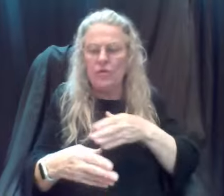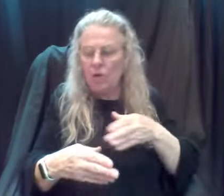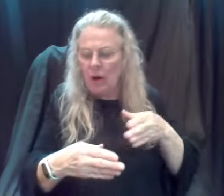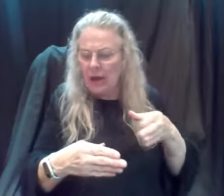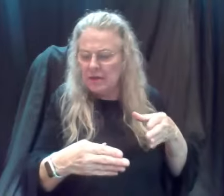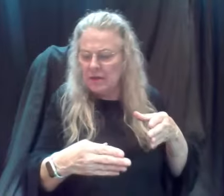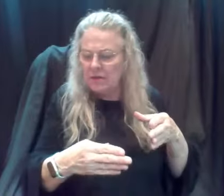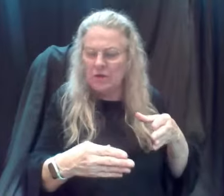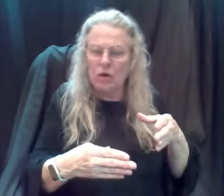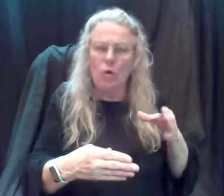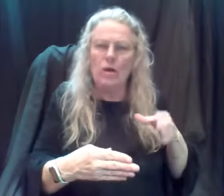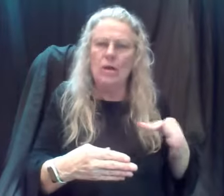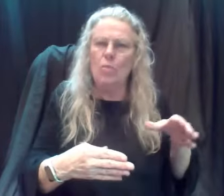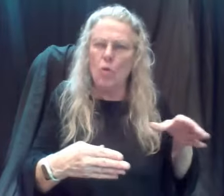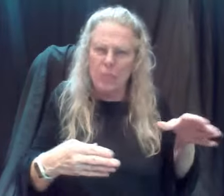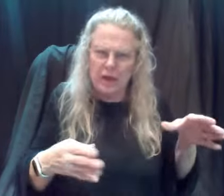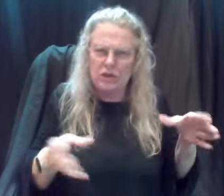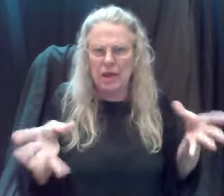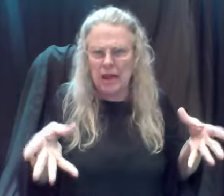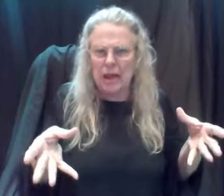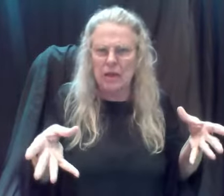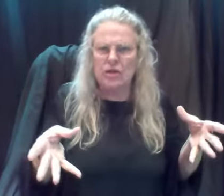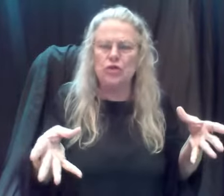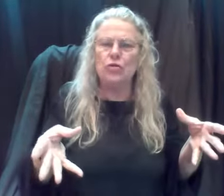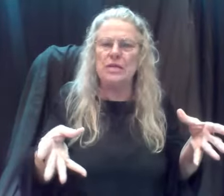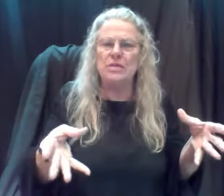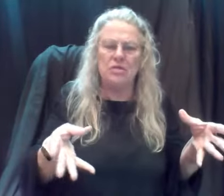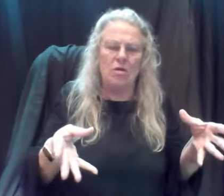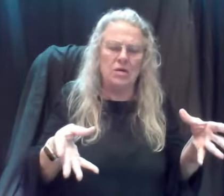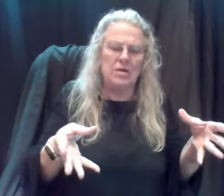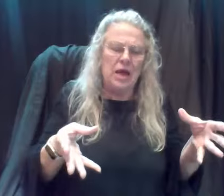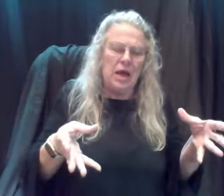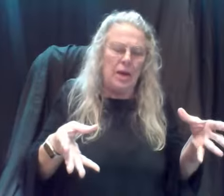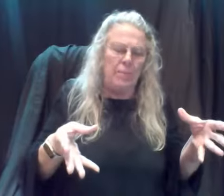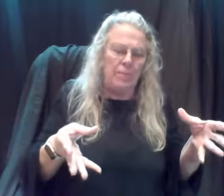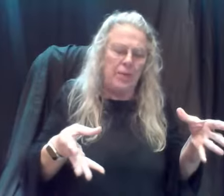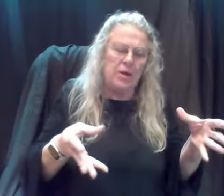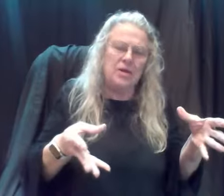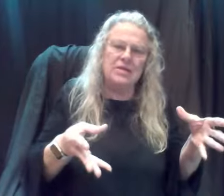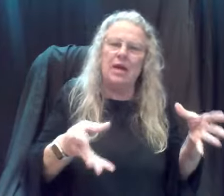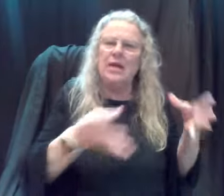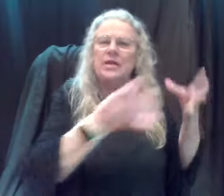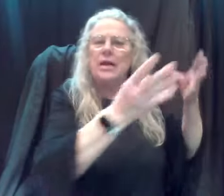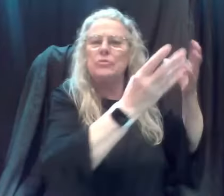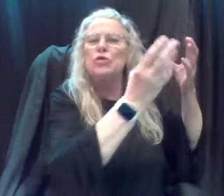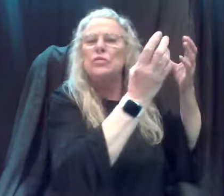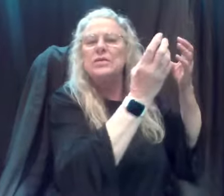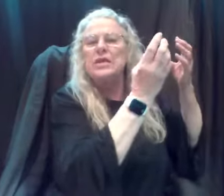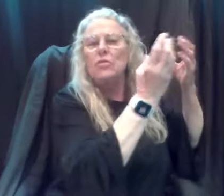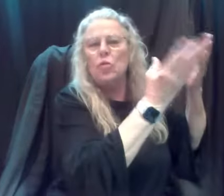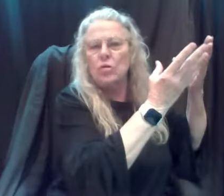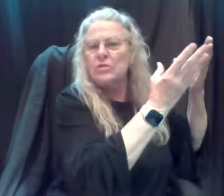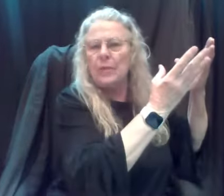I tend to go a little more pidgin English during songs, because a lot of times you will see the words up on the